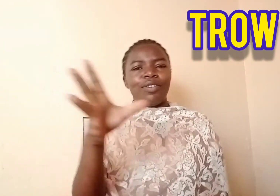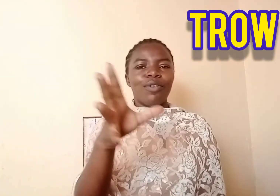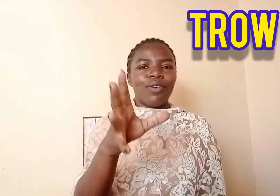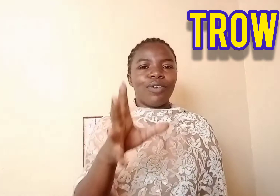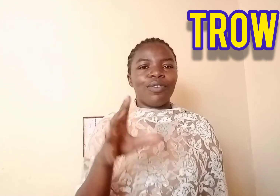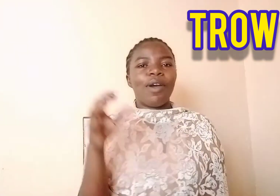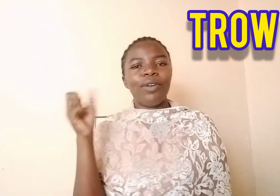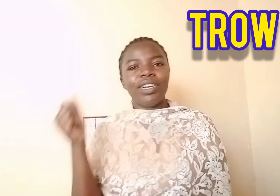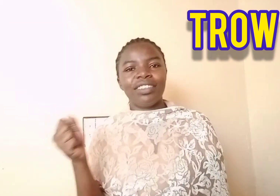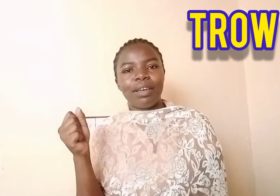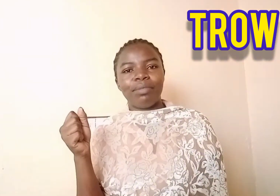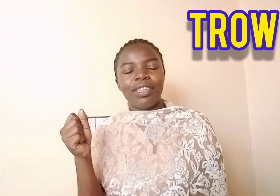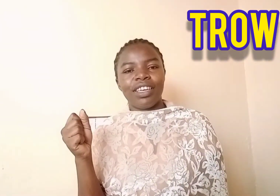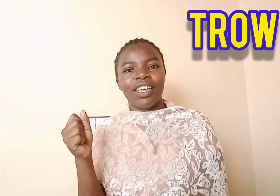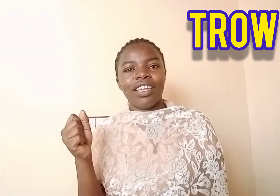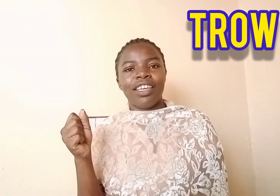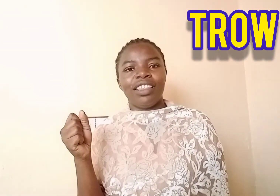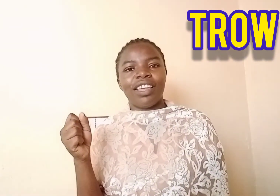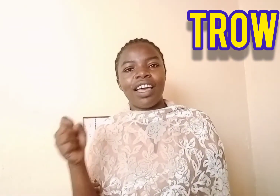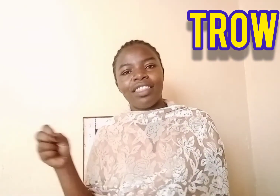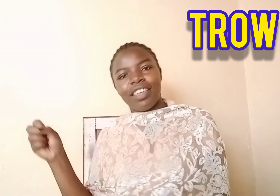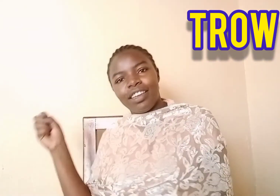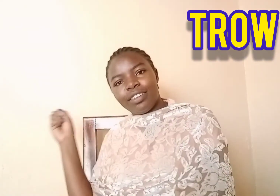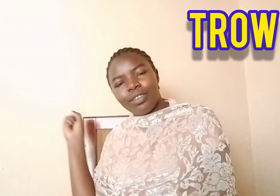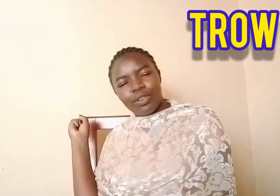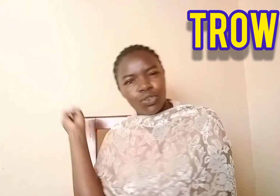Throw. You are holding something in the hand then.